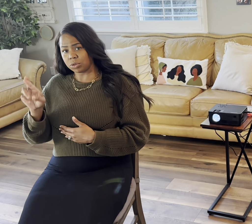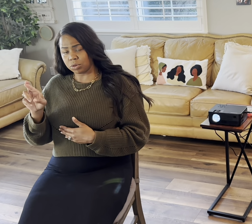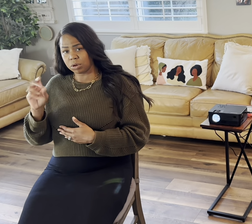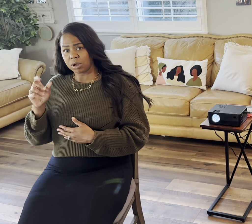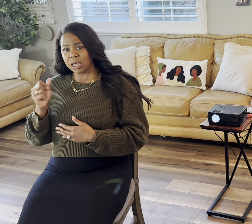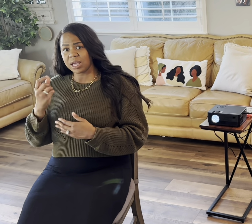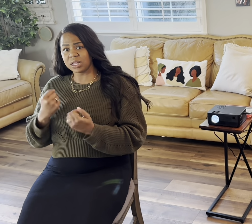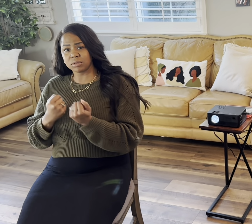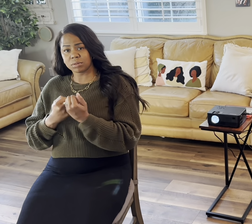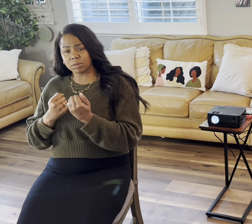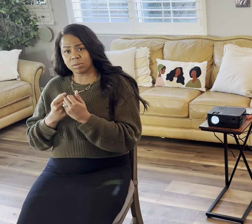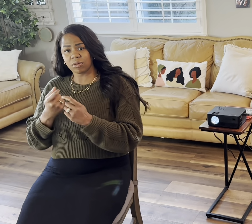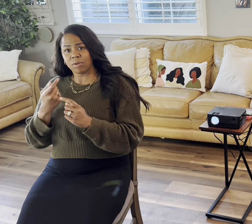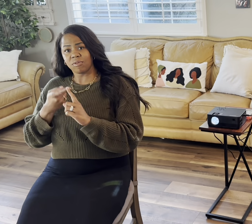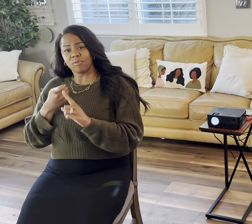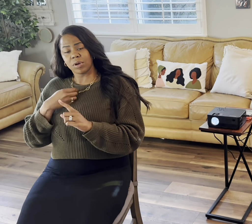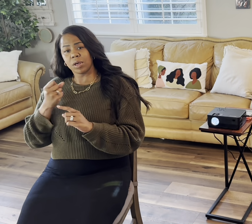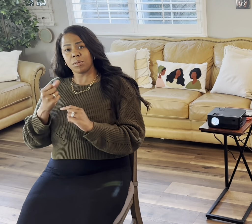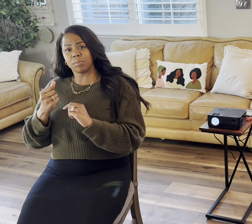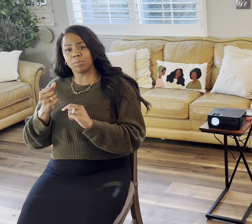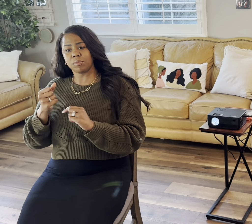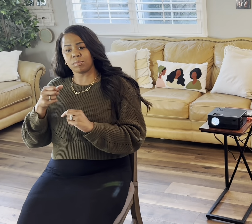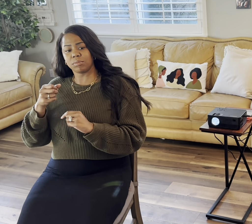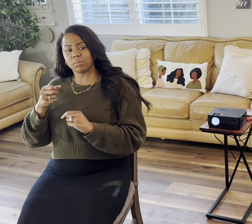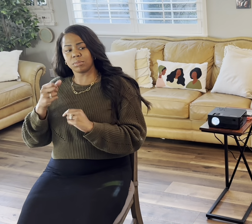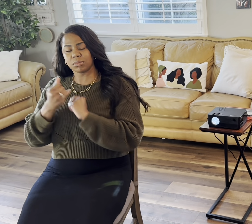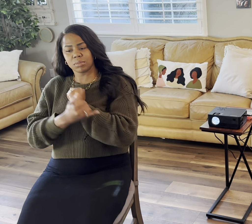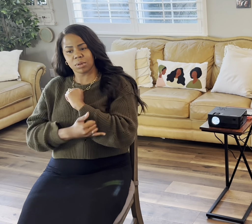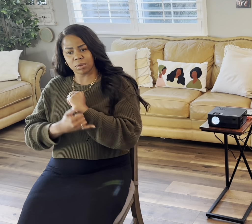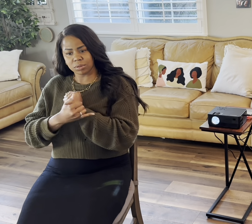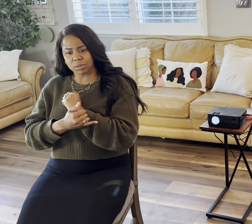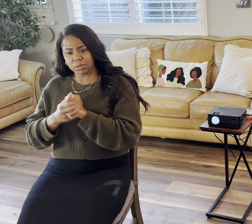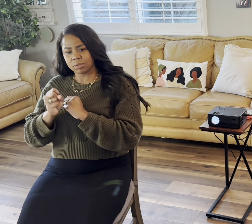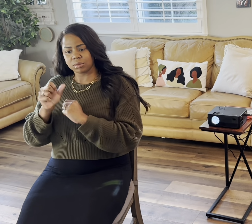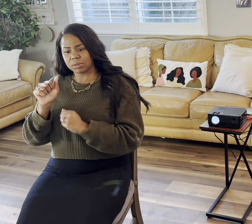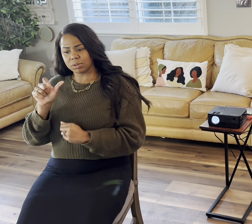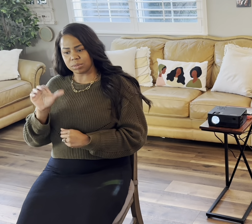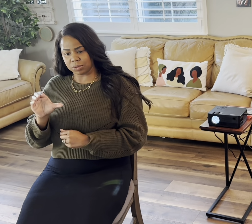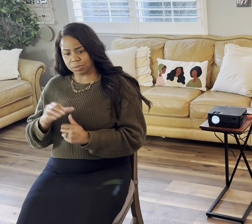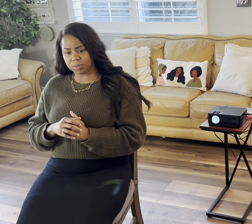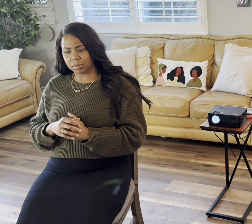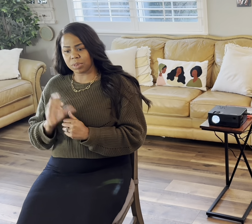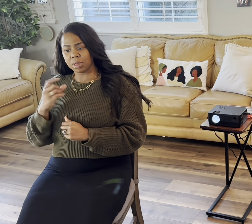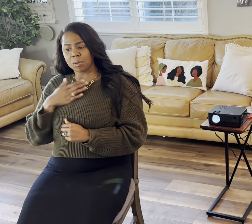County. Please visit our website at